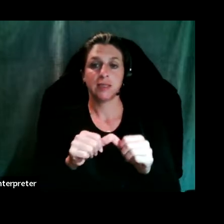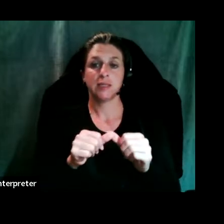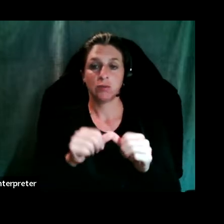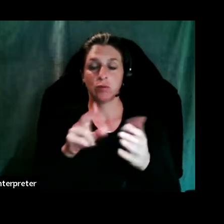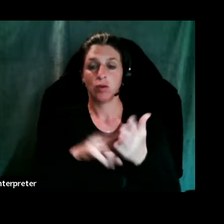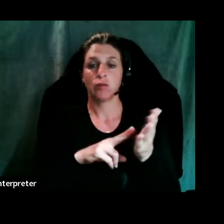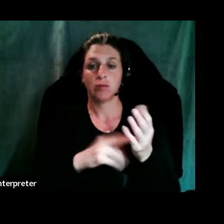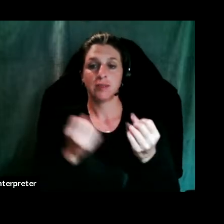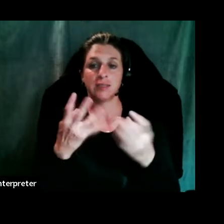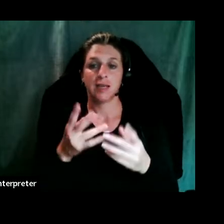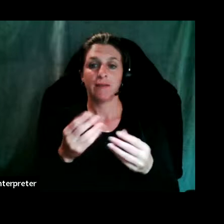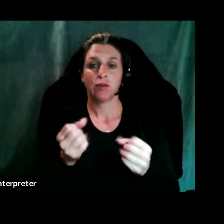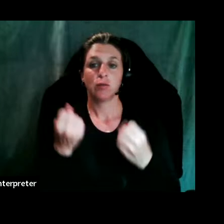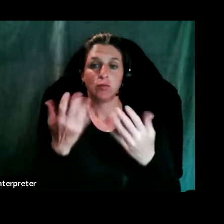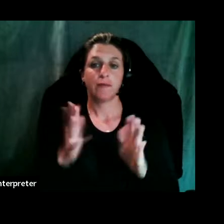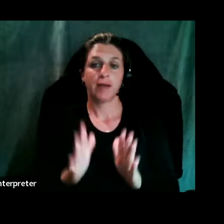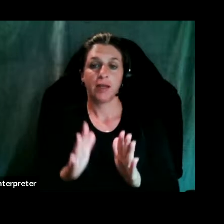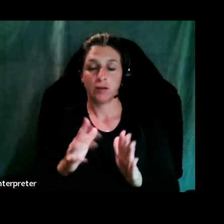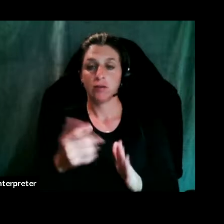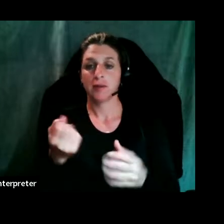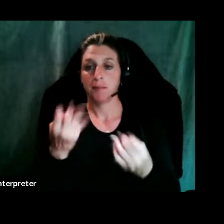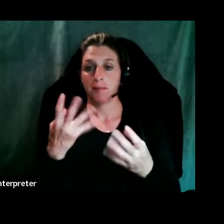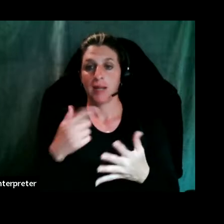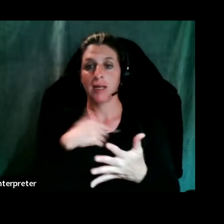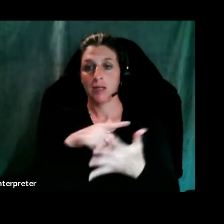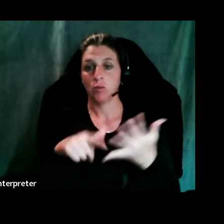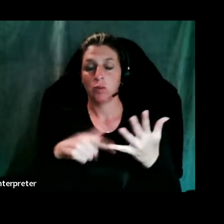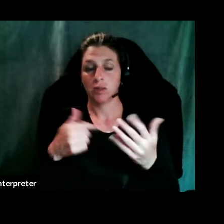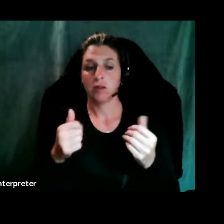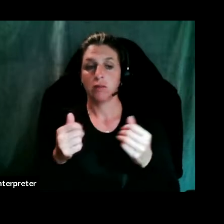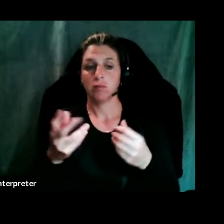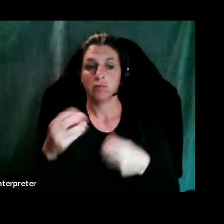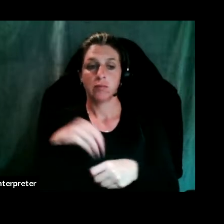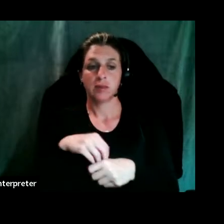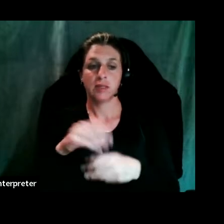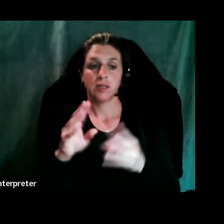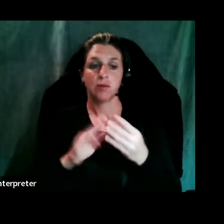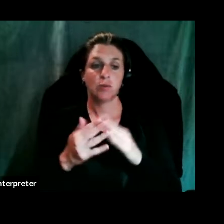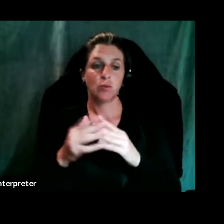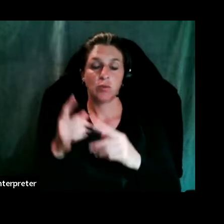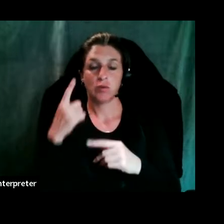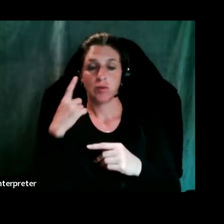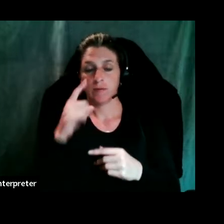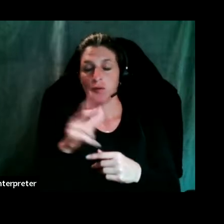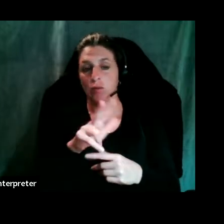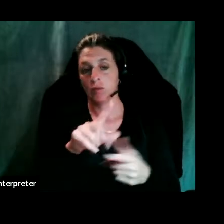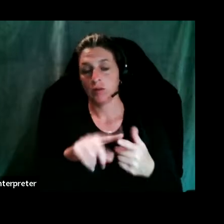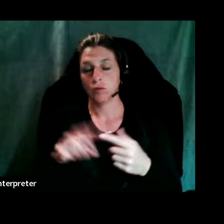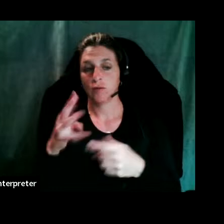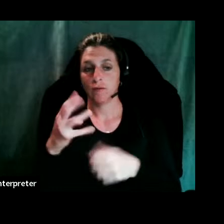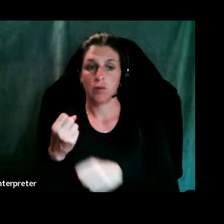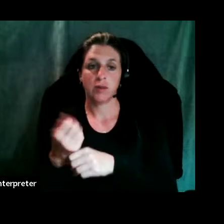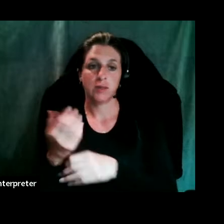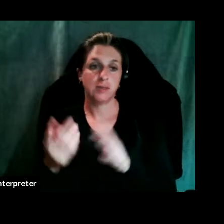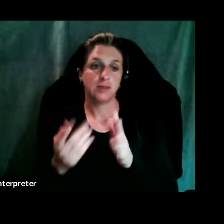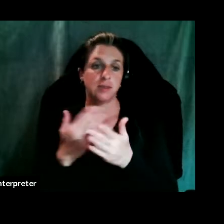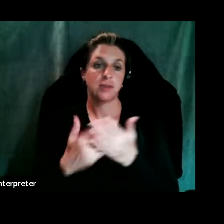providers. Many of these we've been in community with for 3 to 4 years, some of them longer.